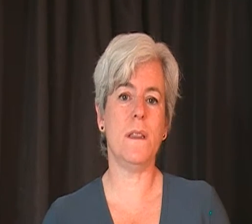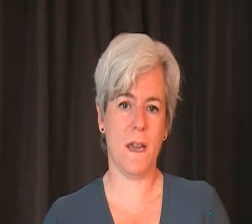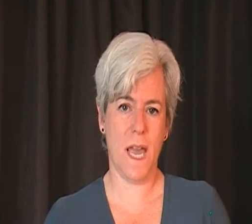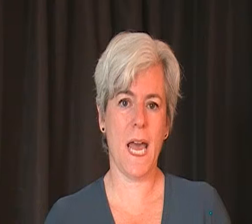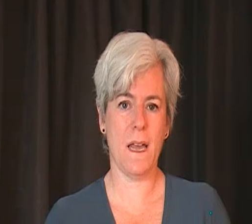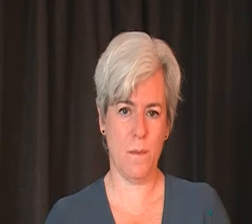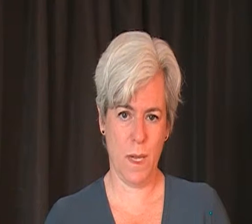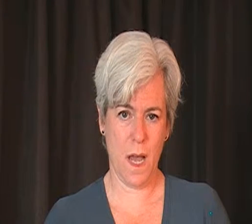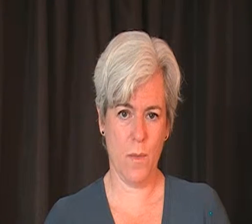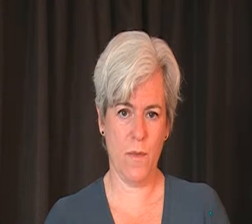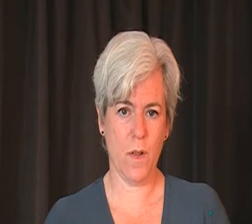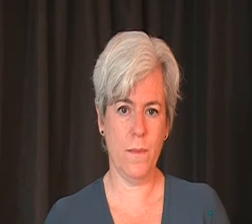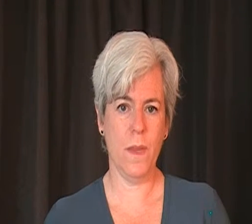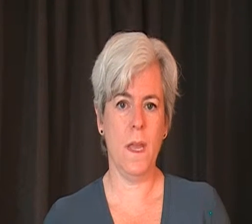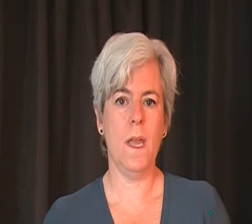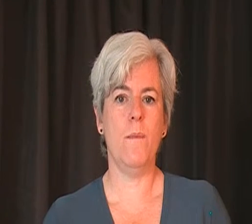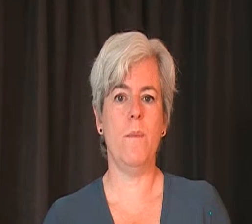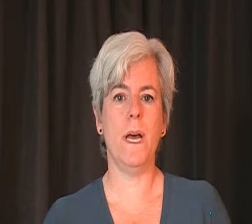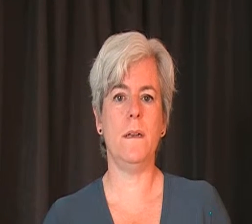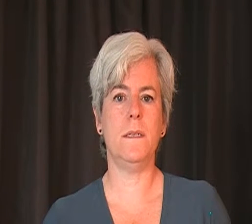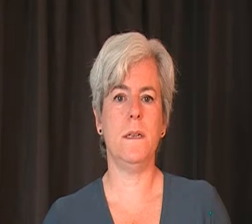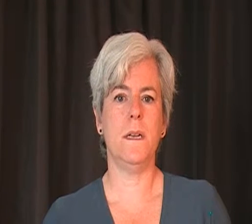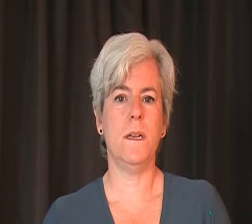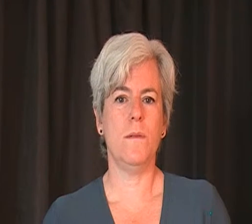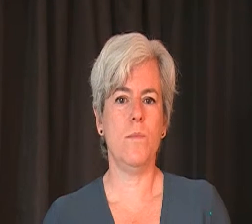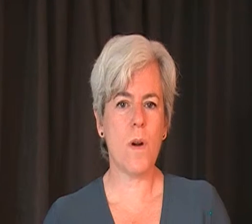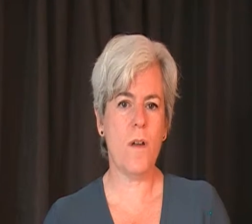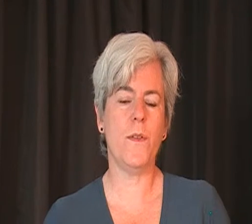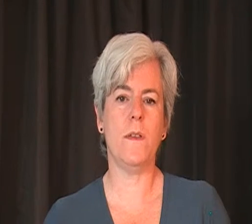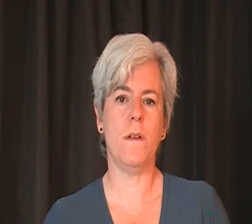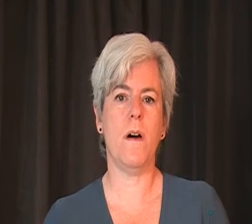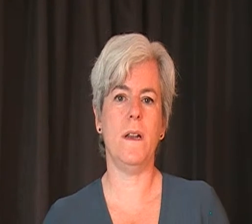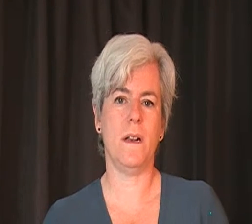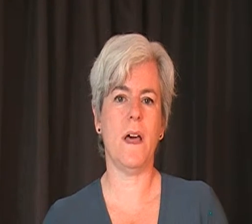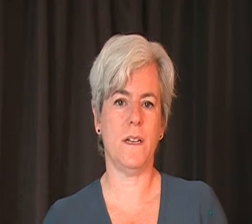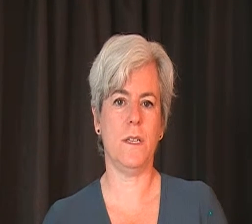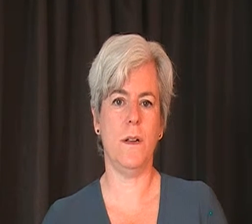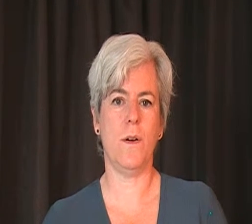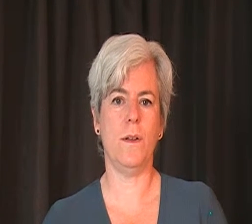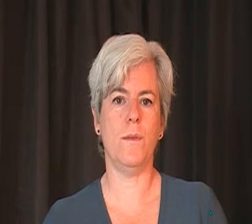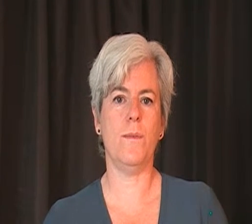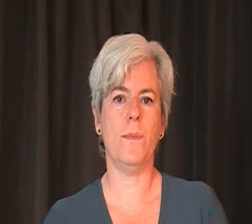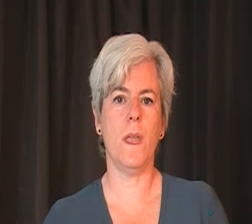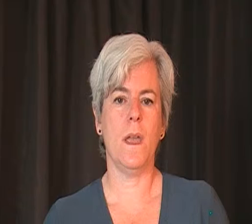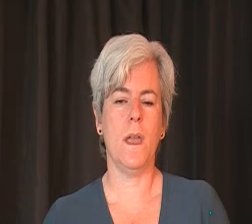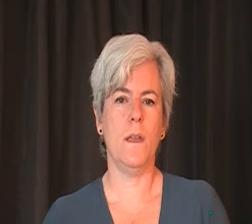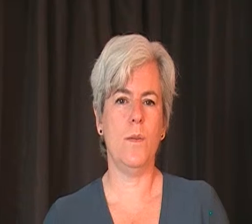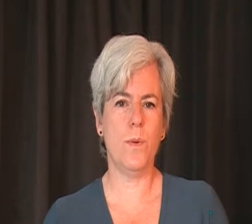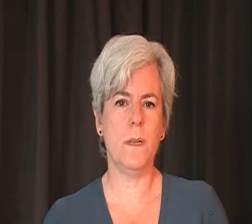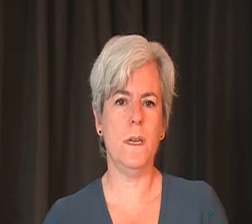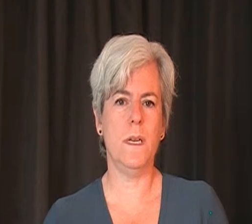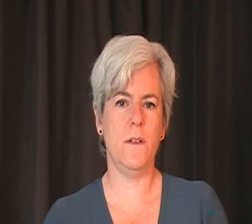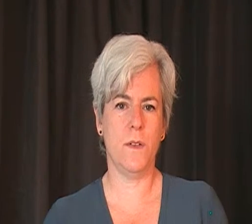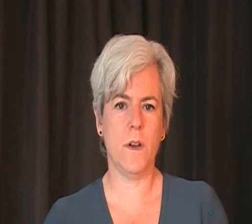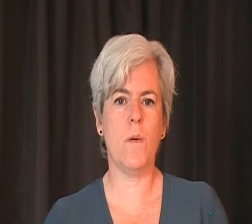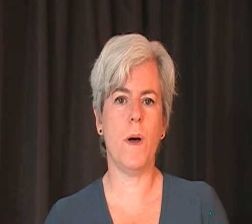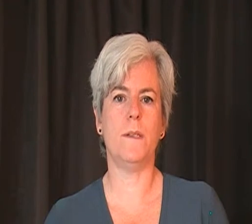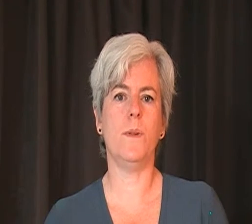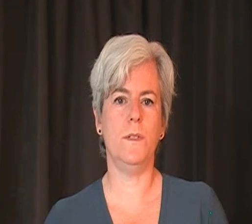that can be helpful, but more often than not, it'll actually hurt you. You really, if at all possible, do